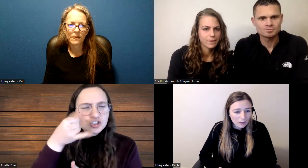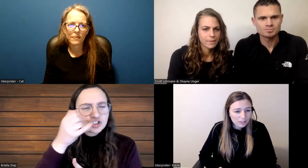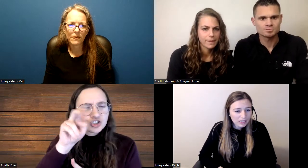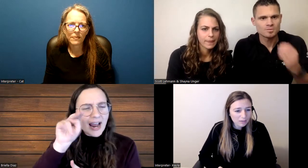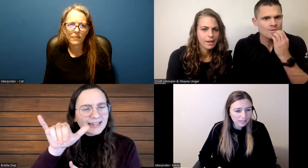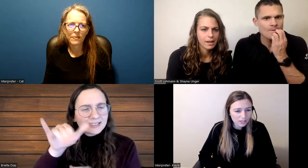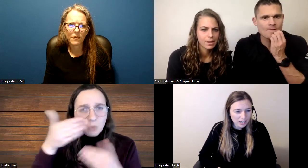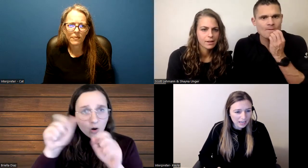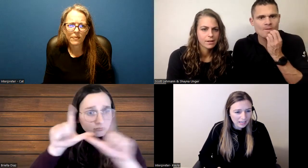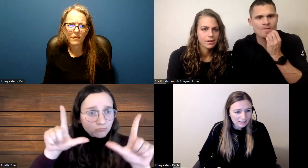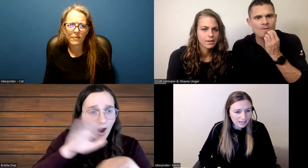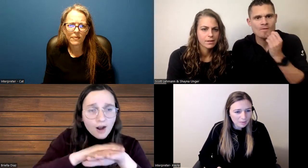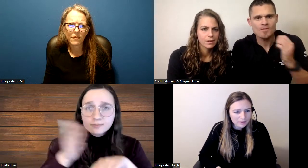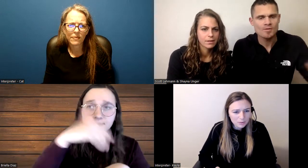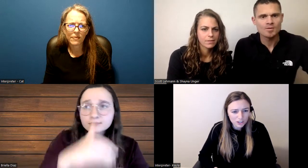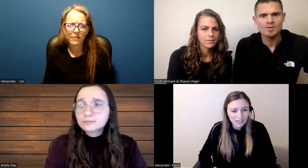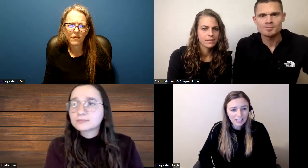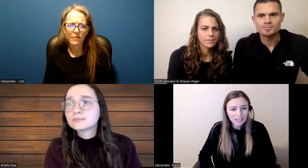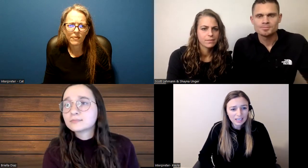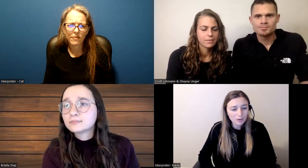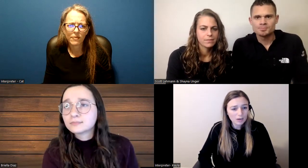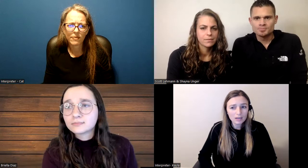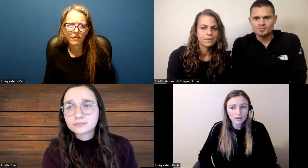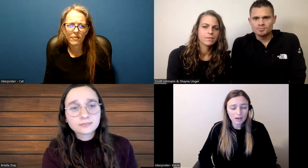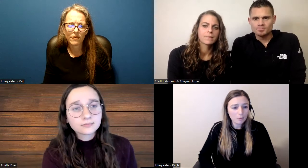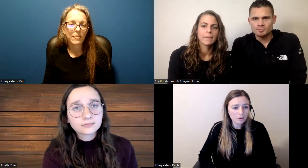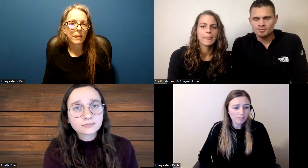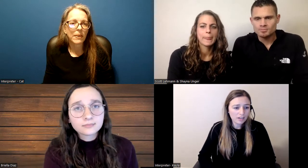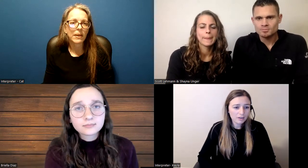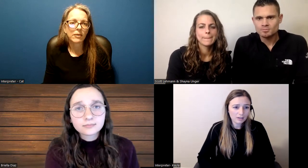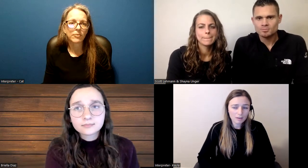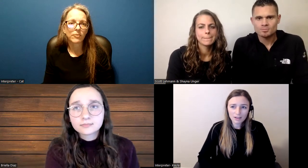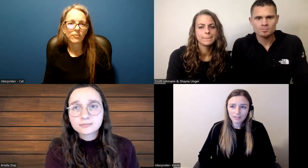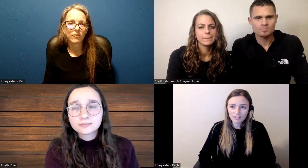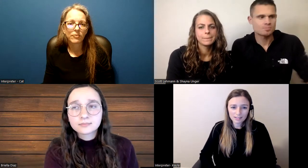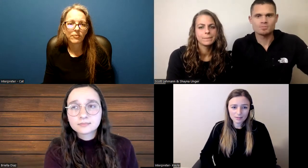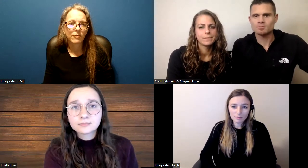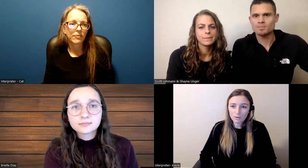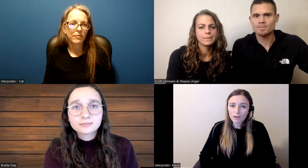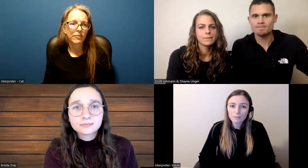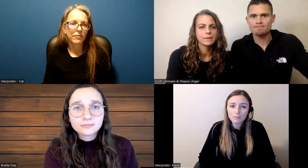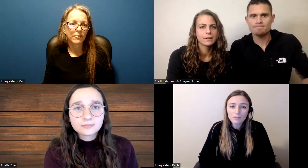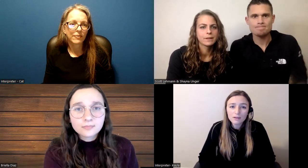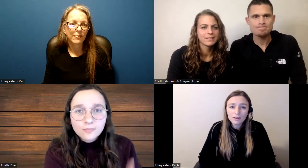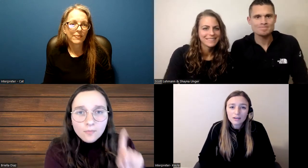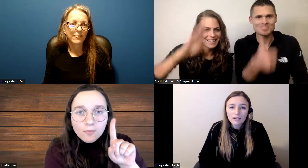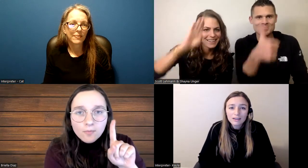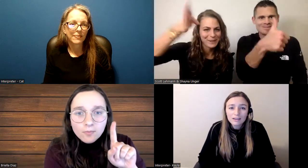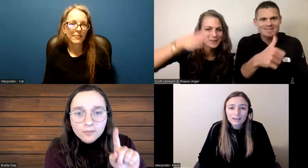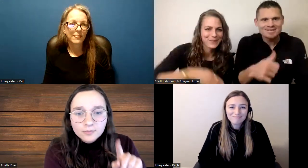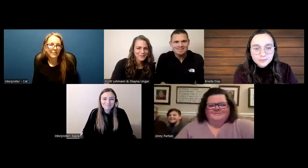I see one person had raised their hand. I believe it was Jenny. If you want to open up your video and come on, that's more than welcome.